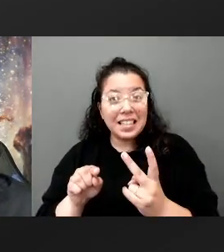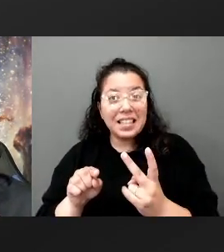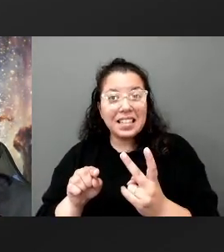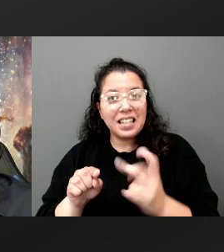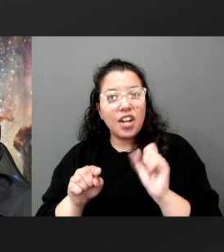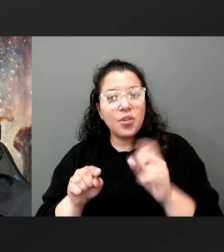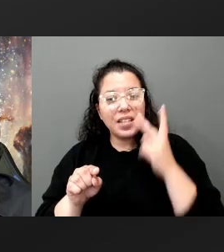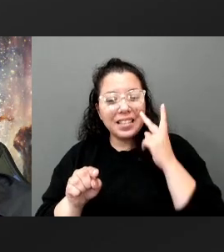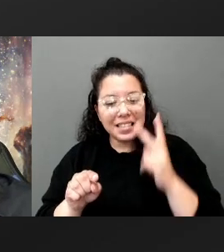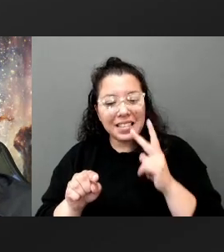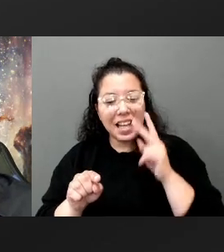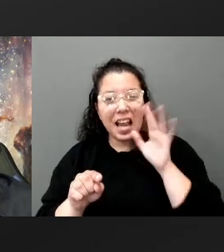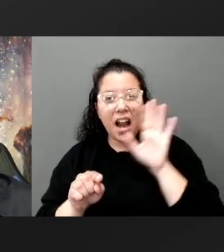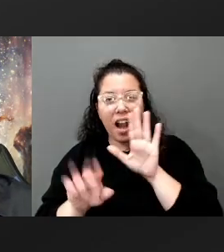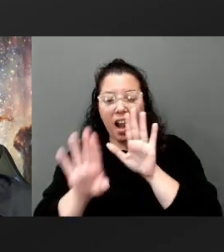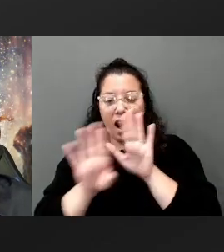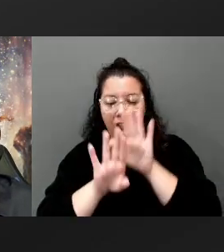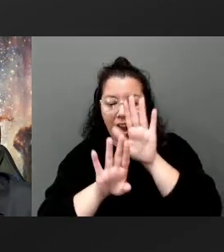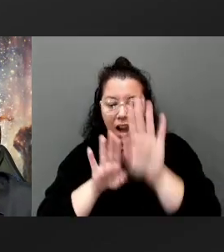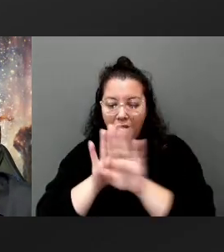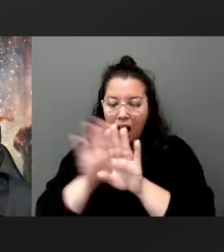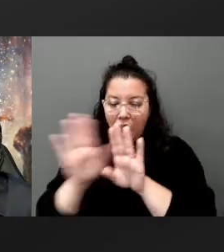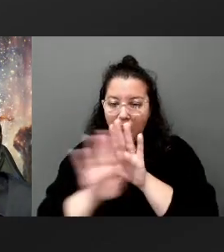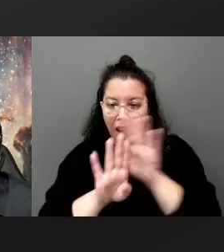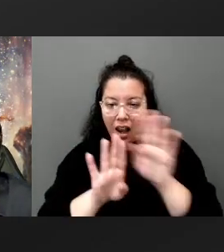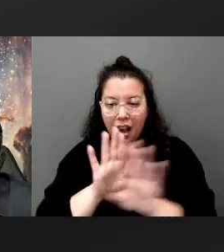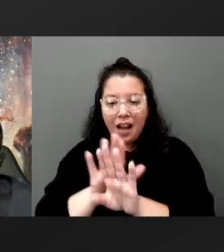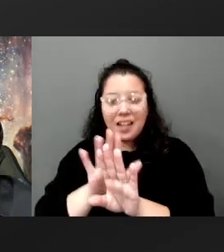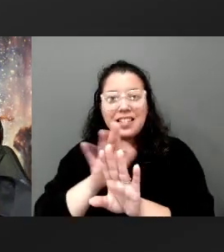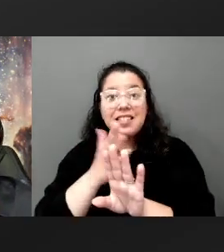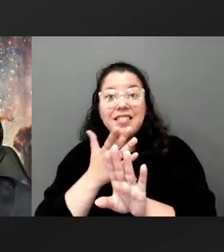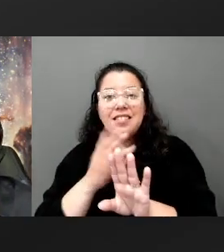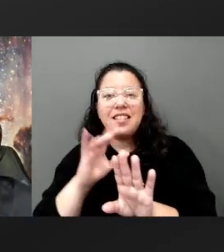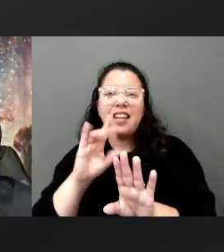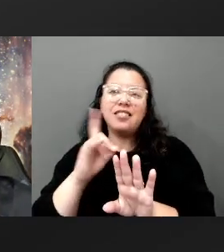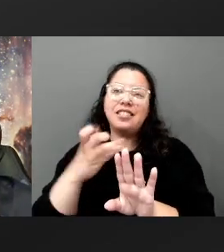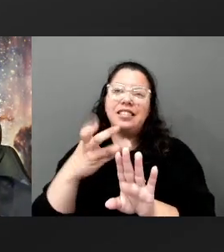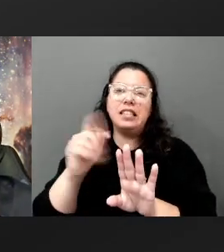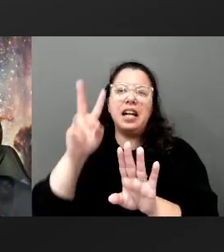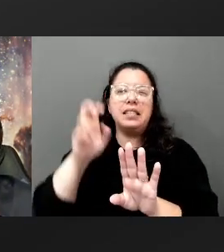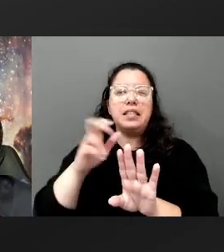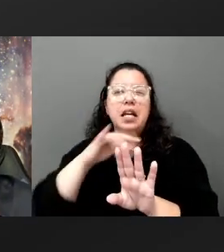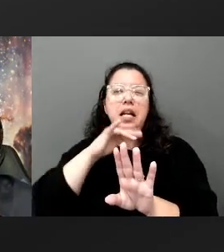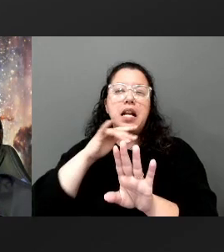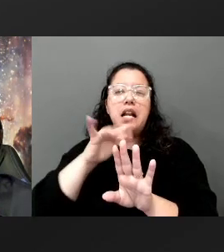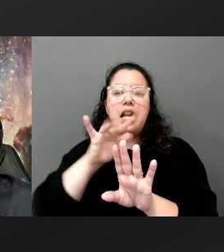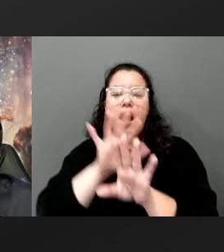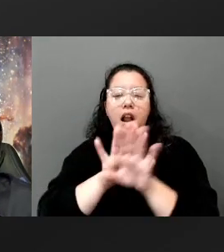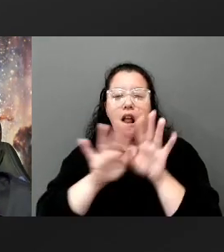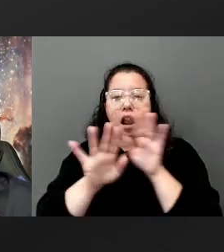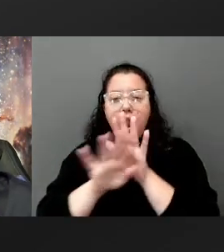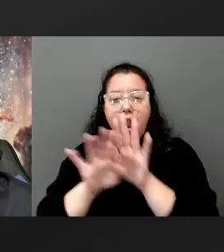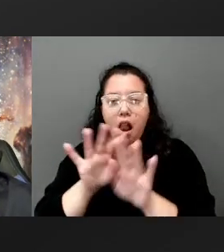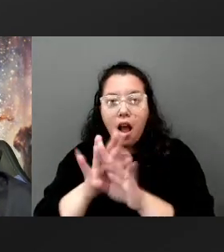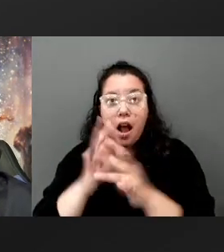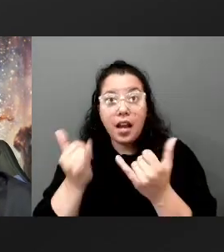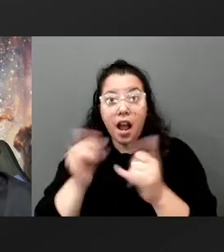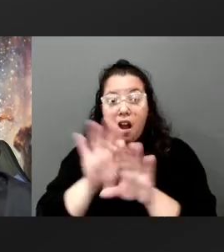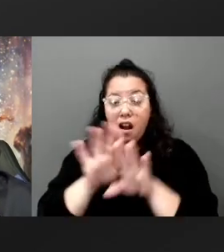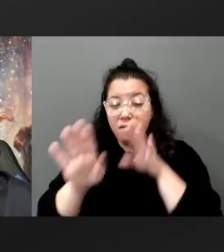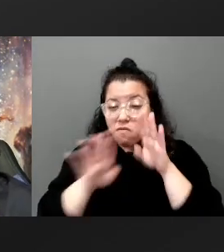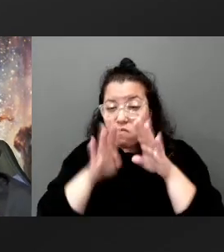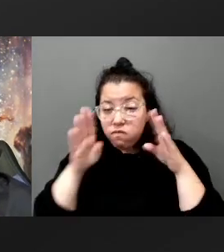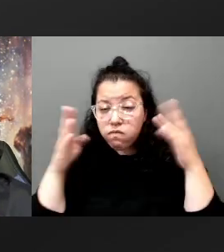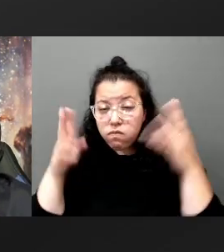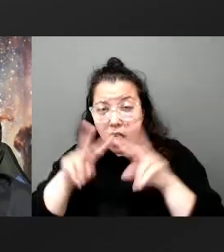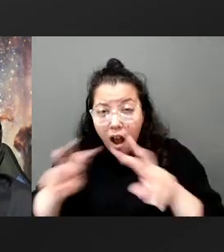of dust to see this super buried source, and it's just really exciting to me that we can see things before now that were pretty much